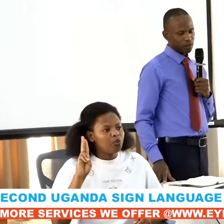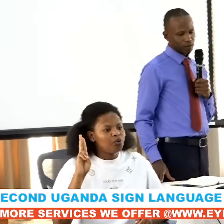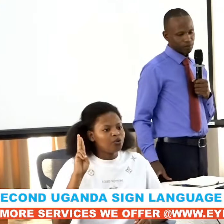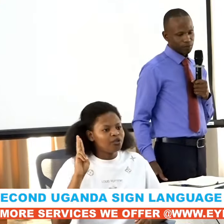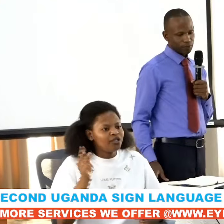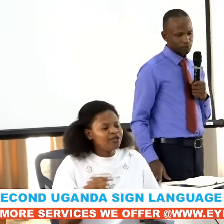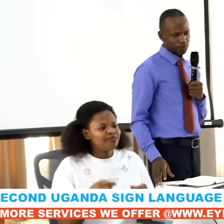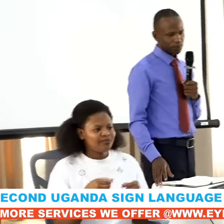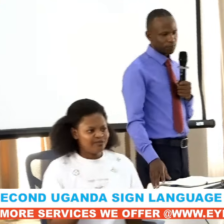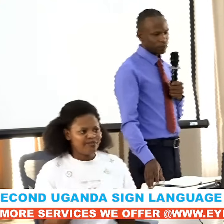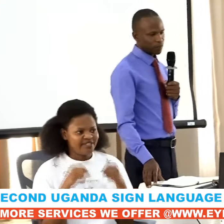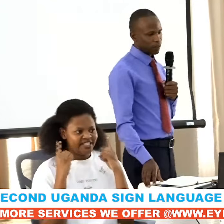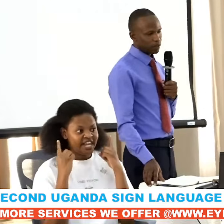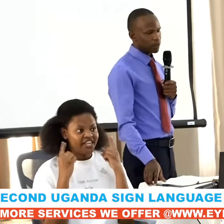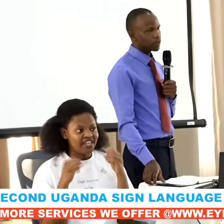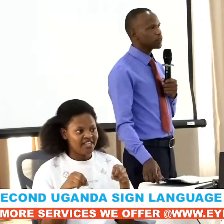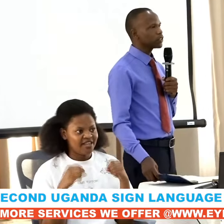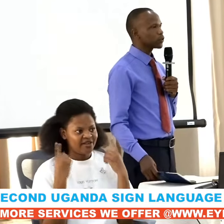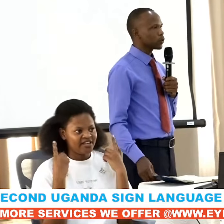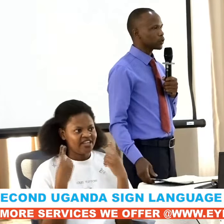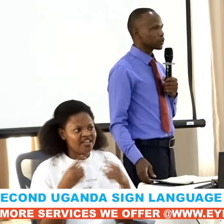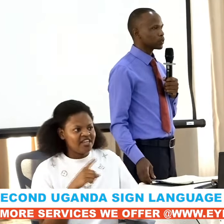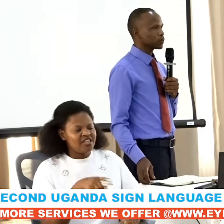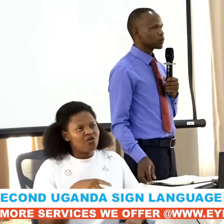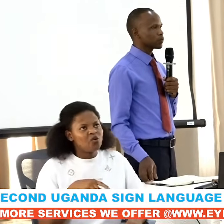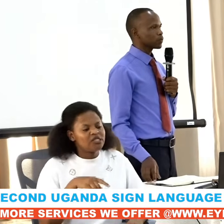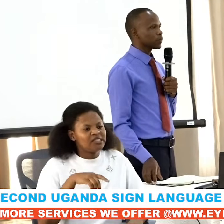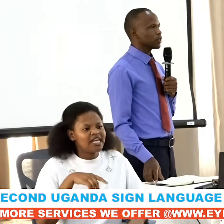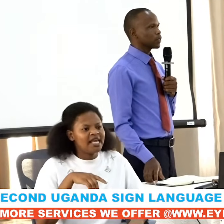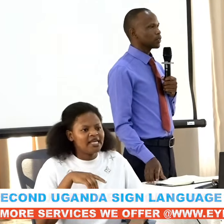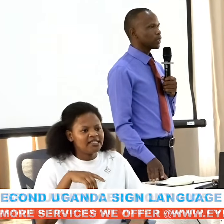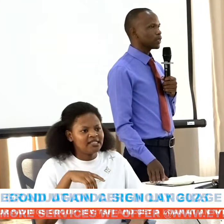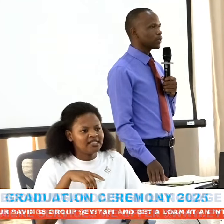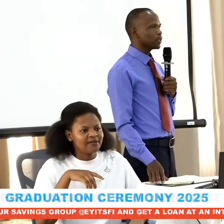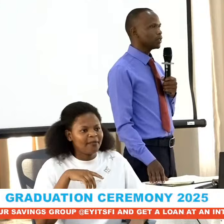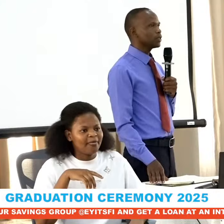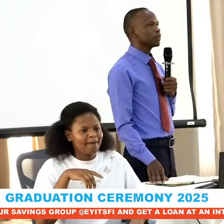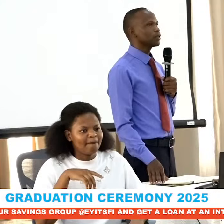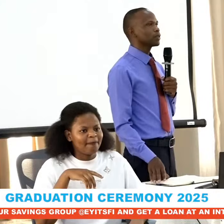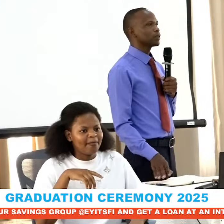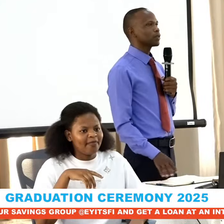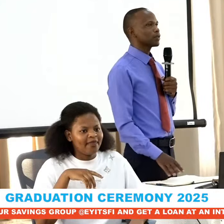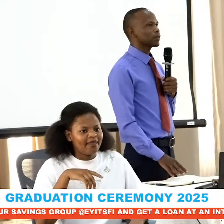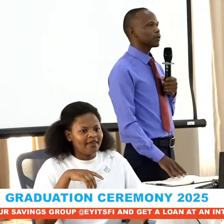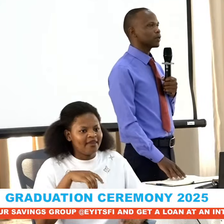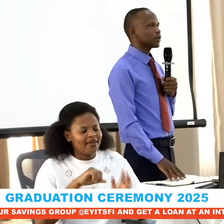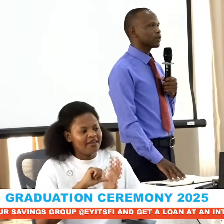was a case in court. The lady,